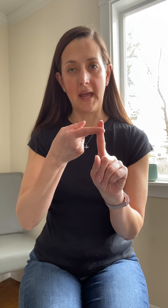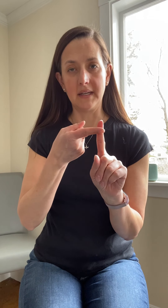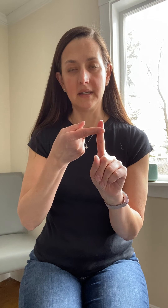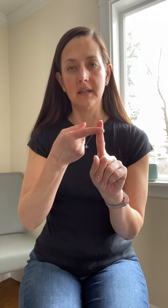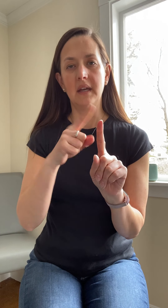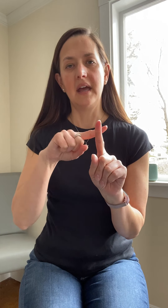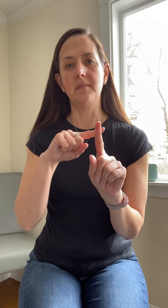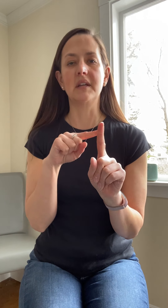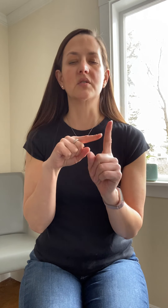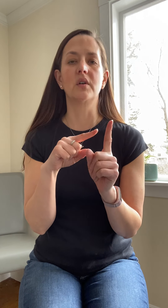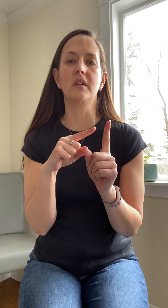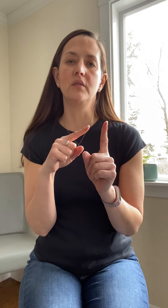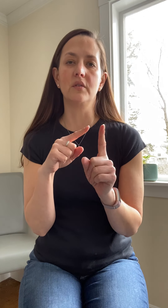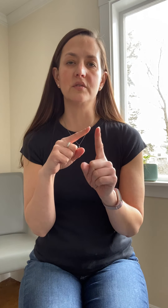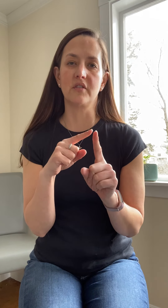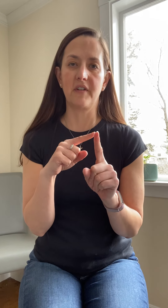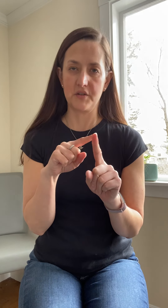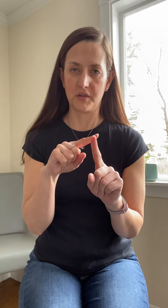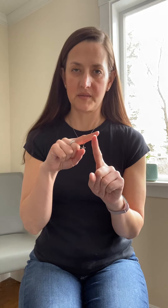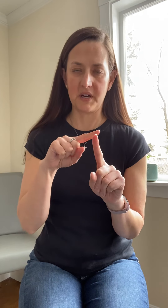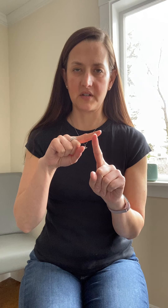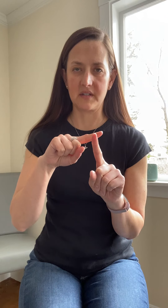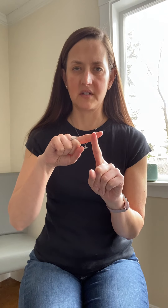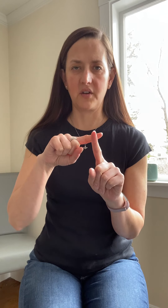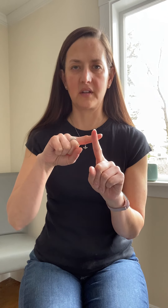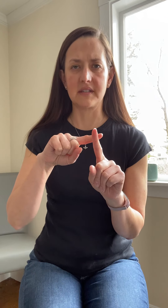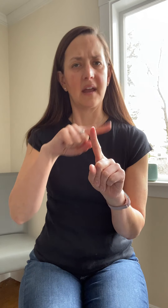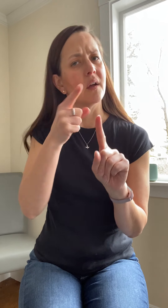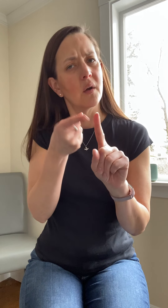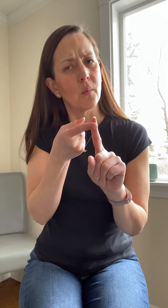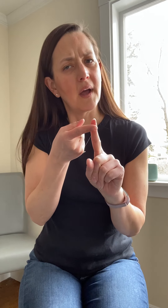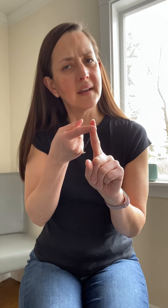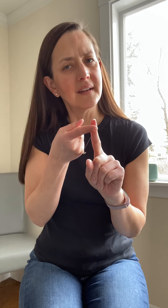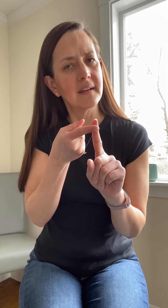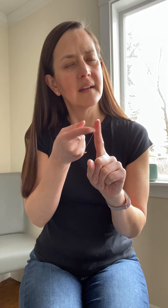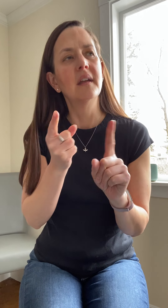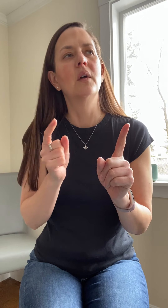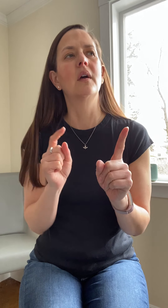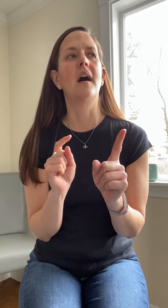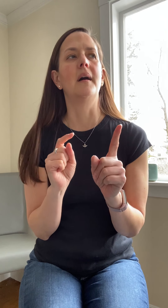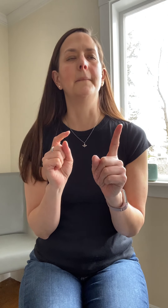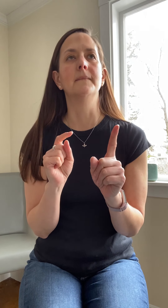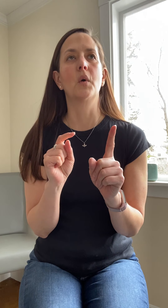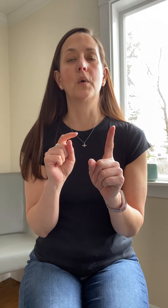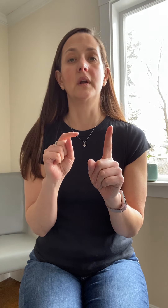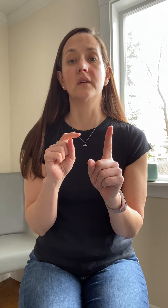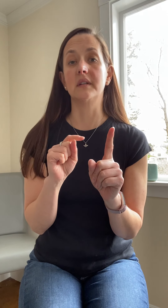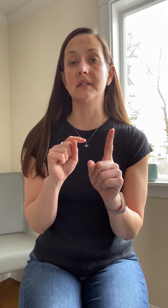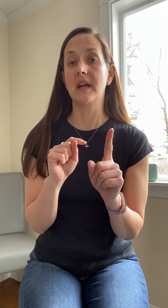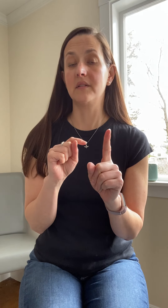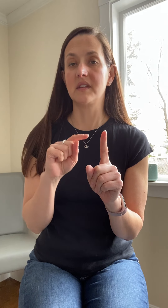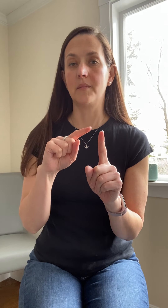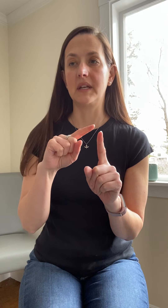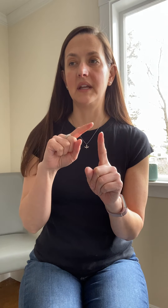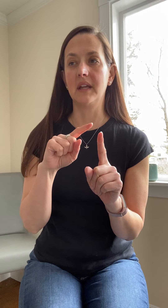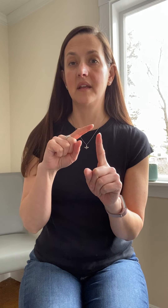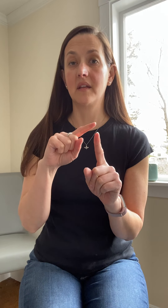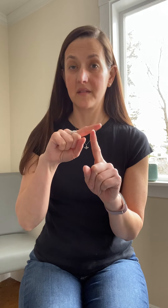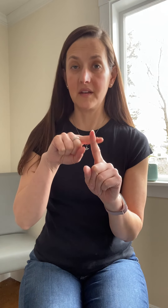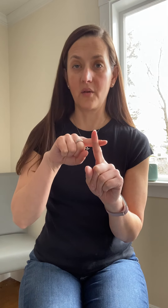when, and make sure you use your facial expressions. So you can say when, or you can tell somebody,